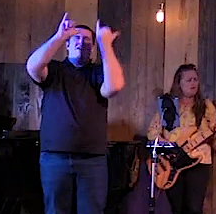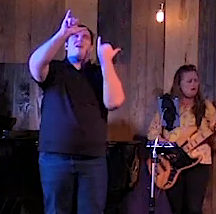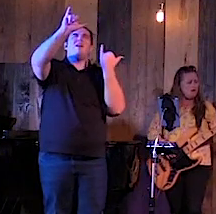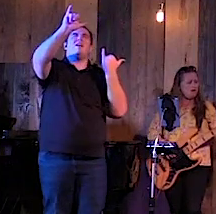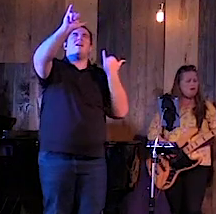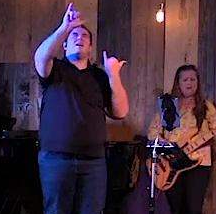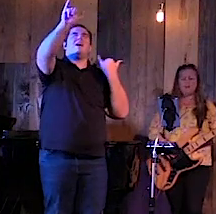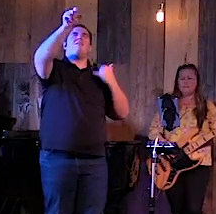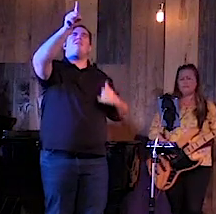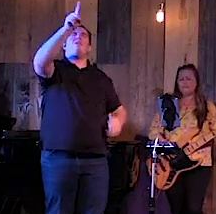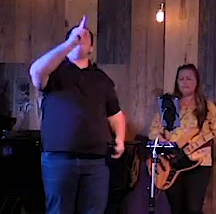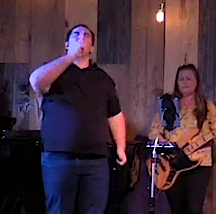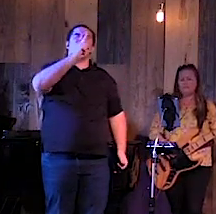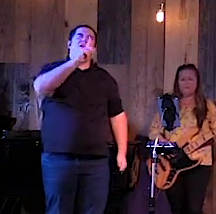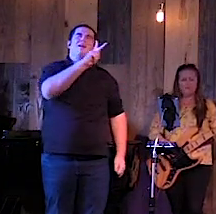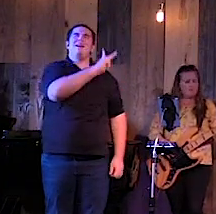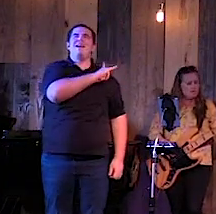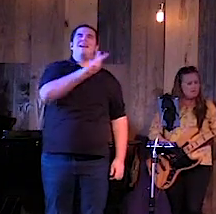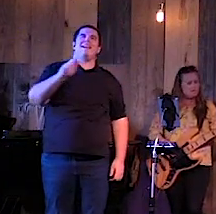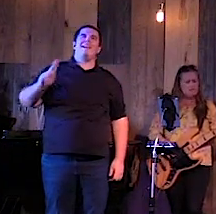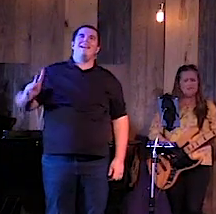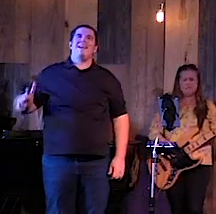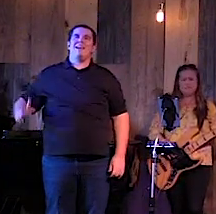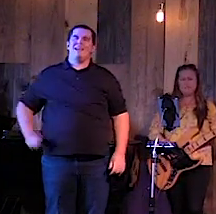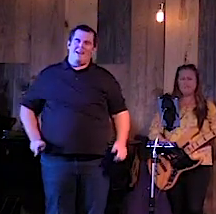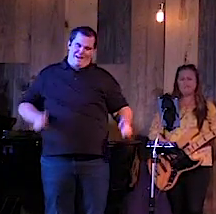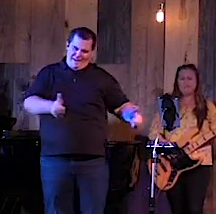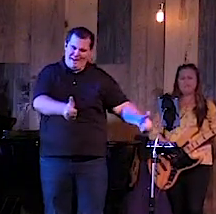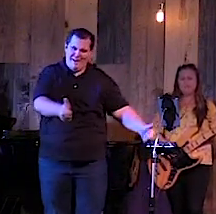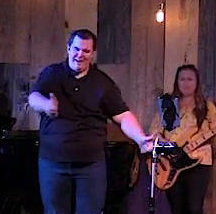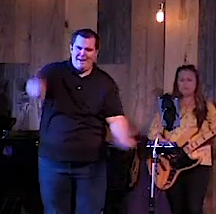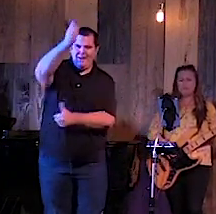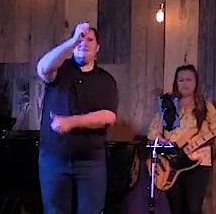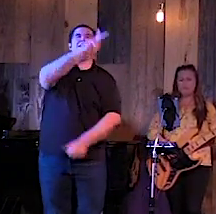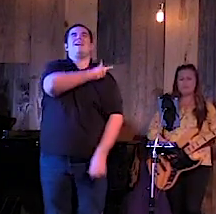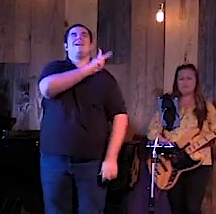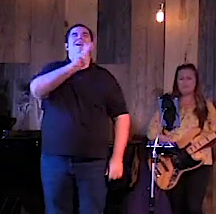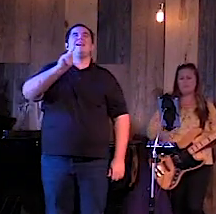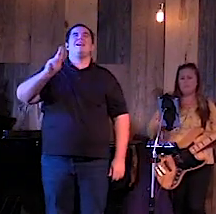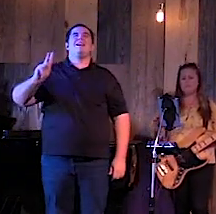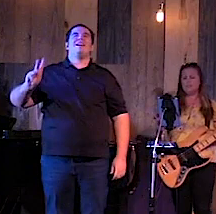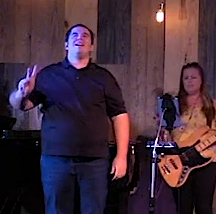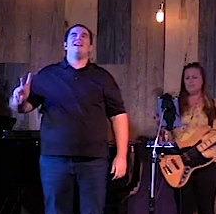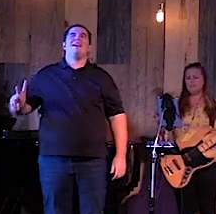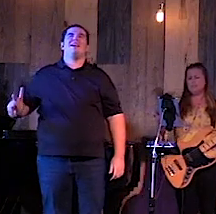praise forever the King of